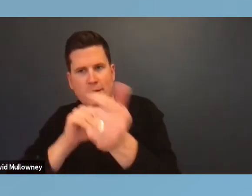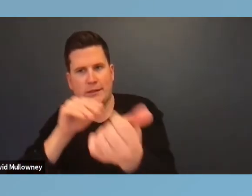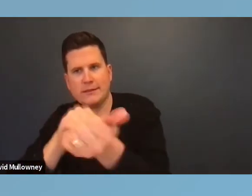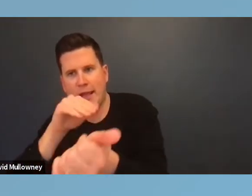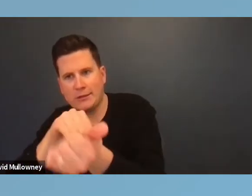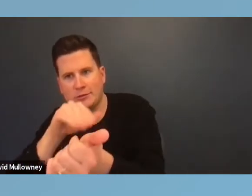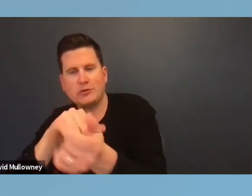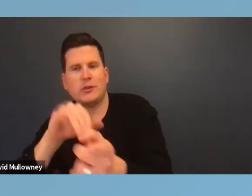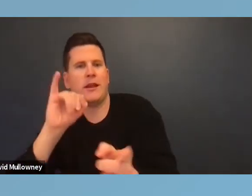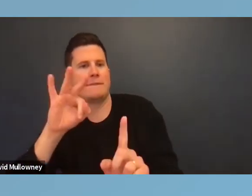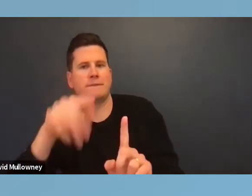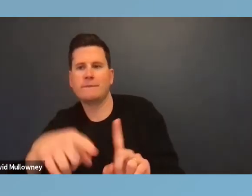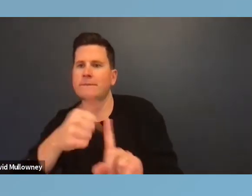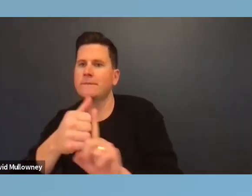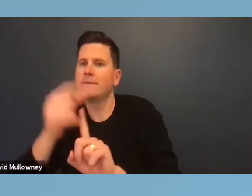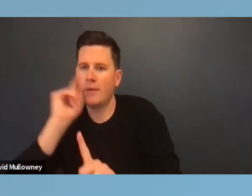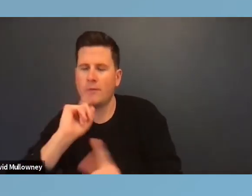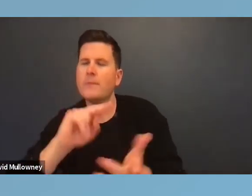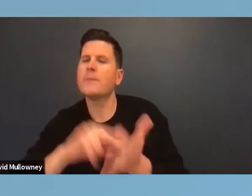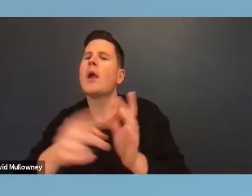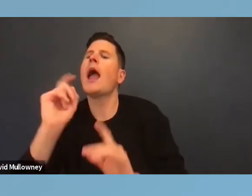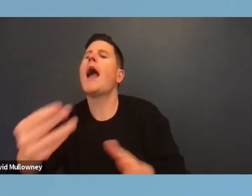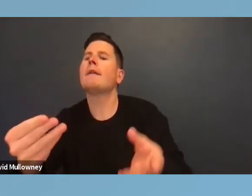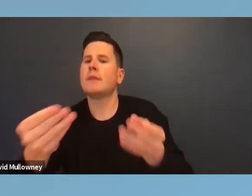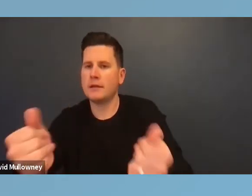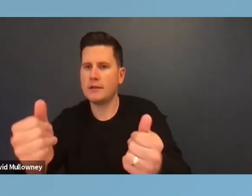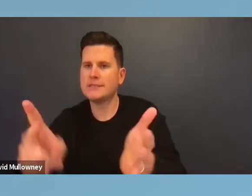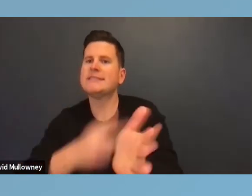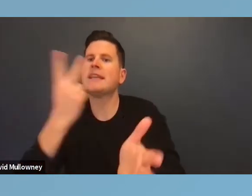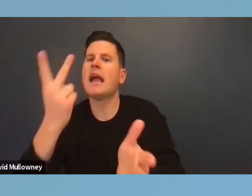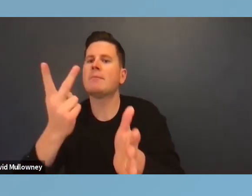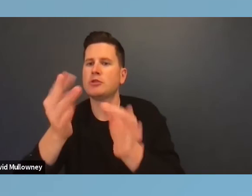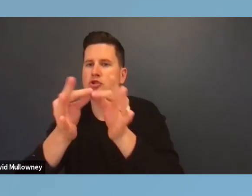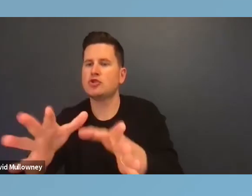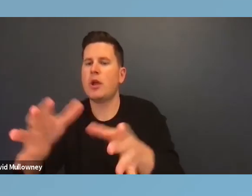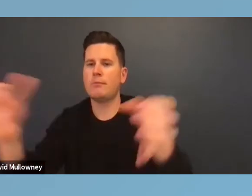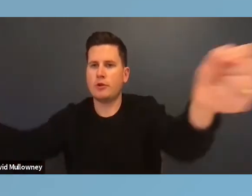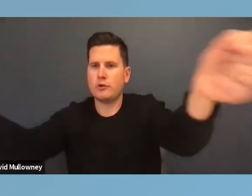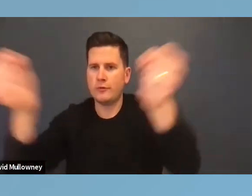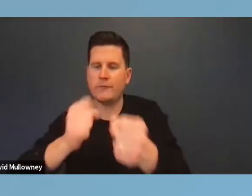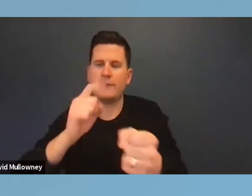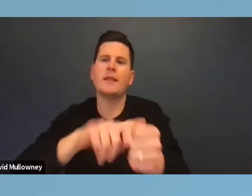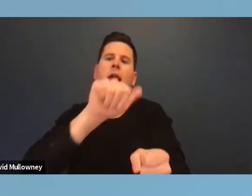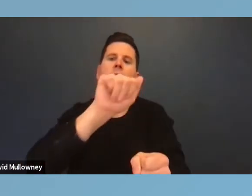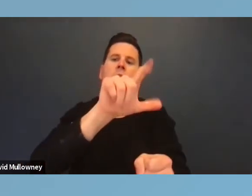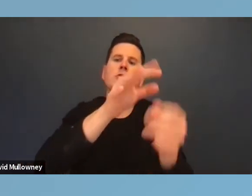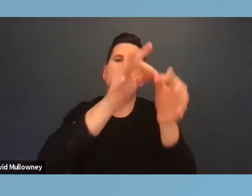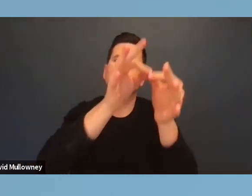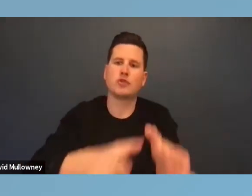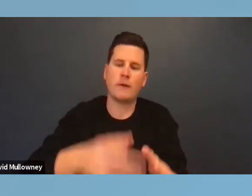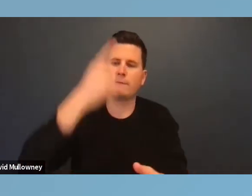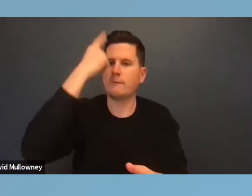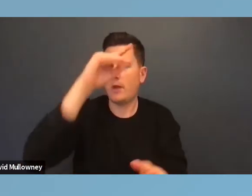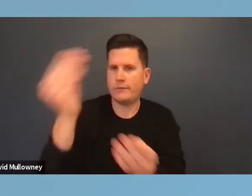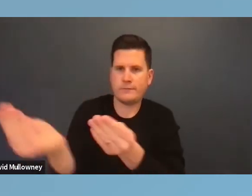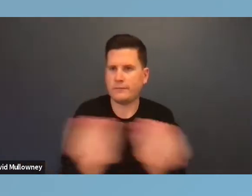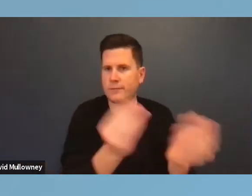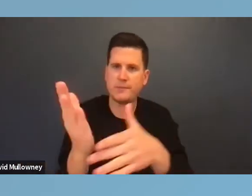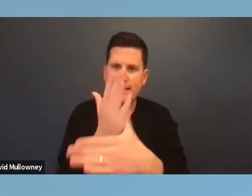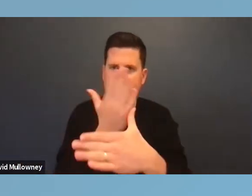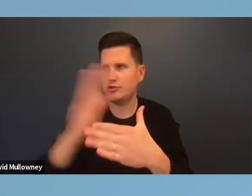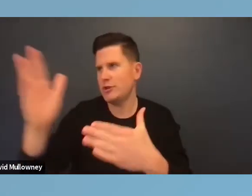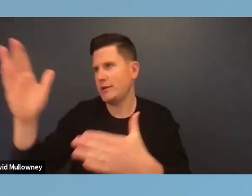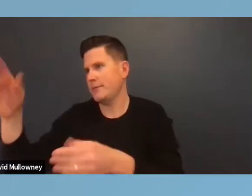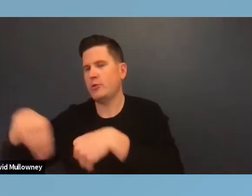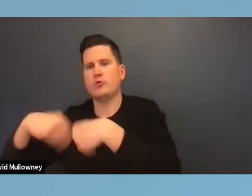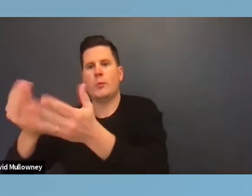because how will they communicate with the doctor? So obviously you have to have two interpreters. You need an ASL